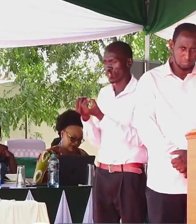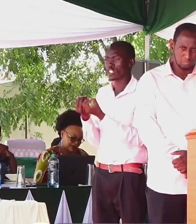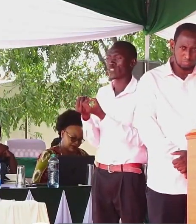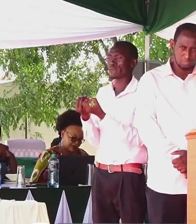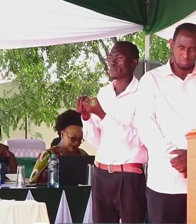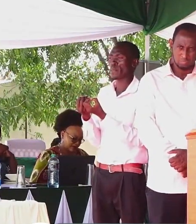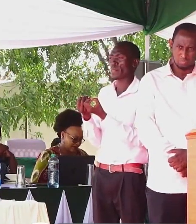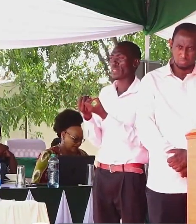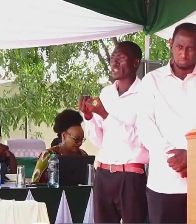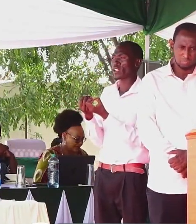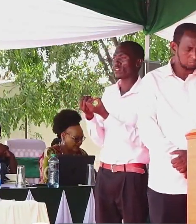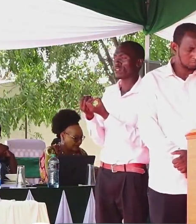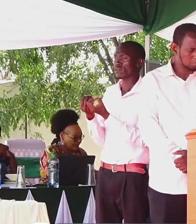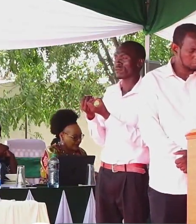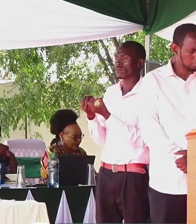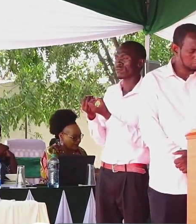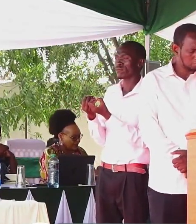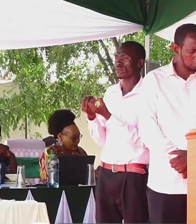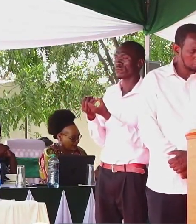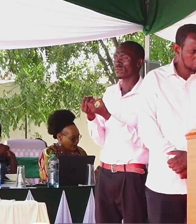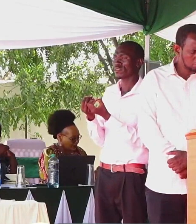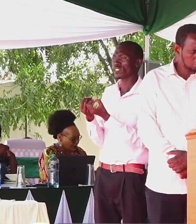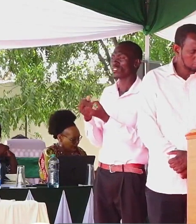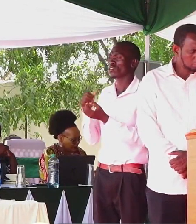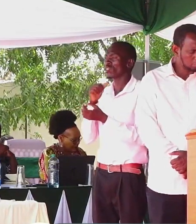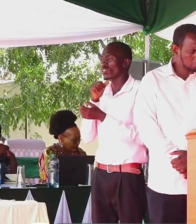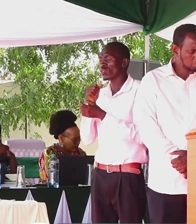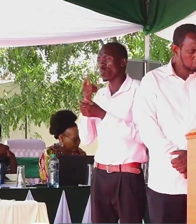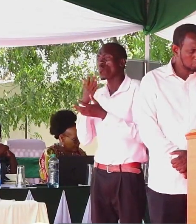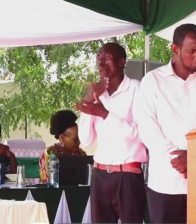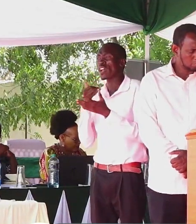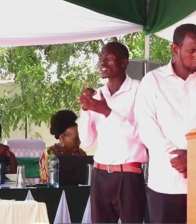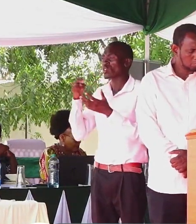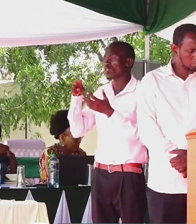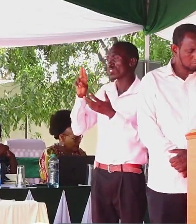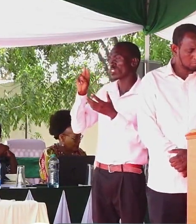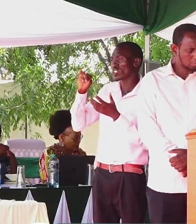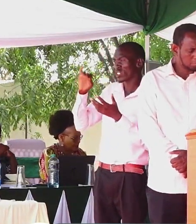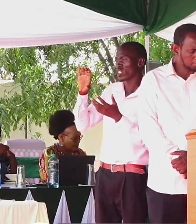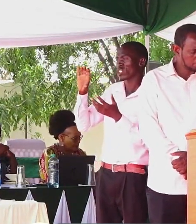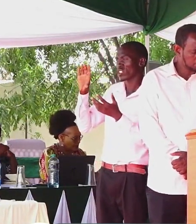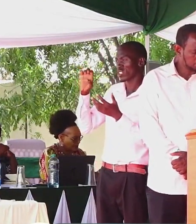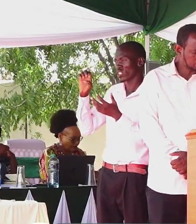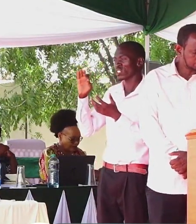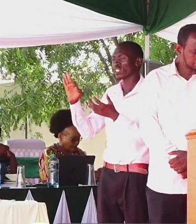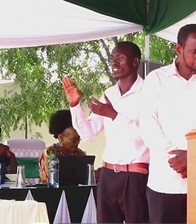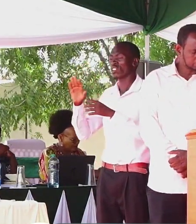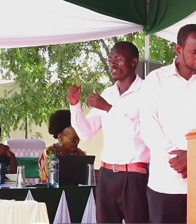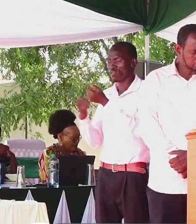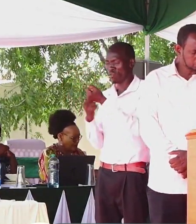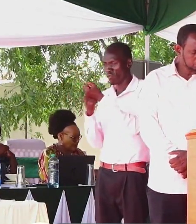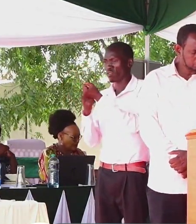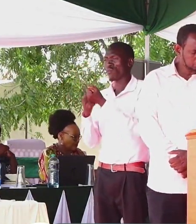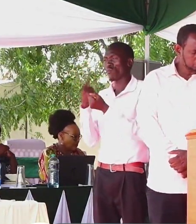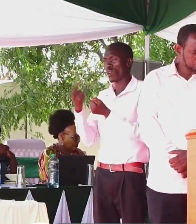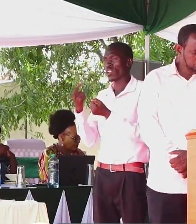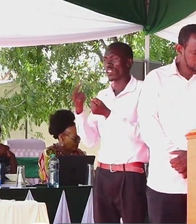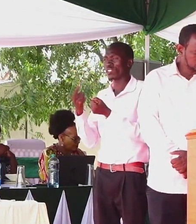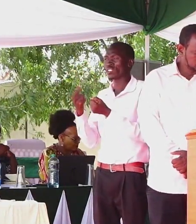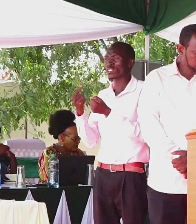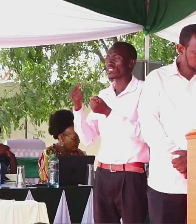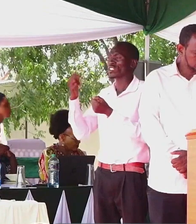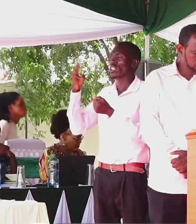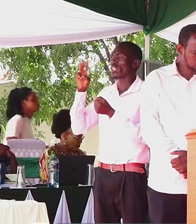and I like to mention one. UNICEF is our #1 supporter, WFP, Save